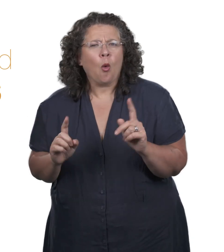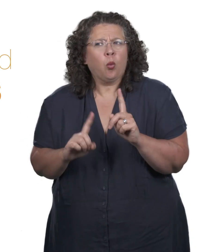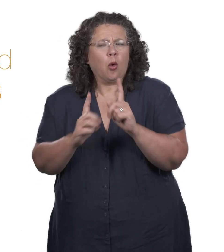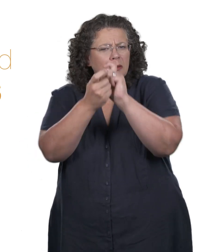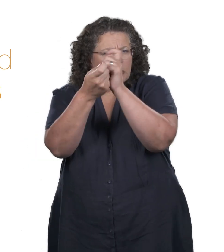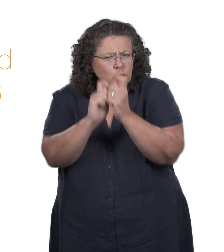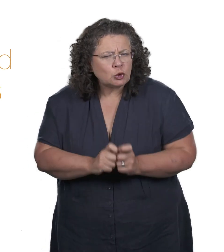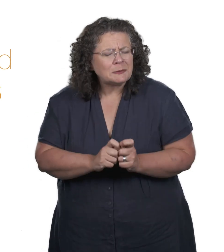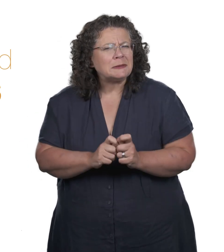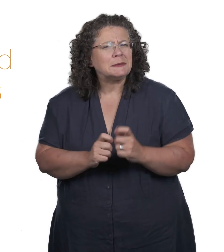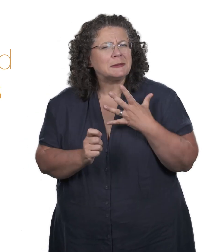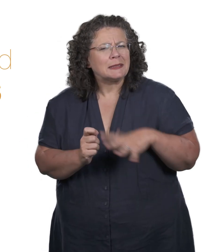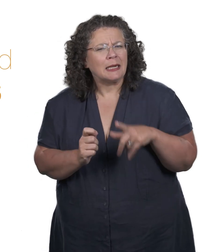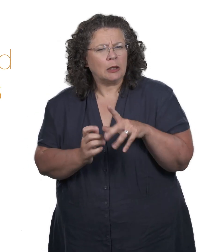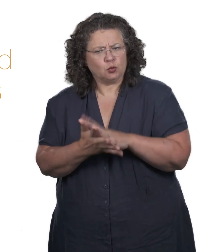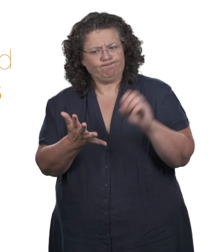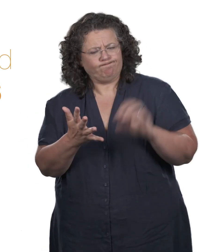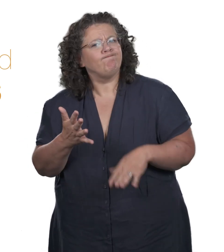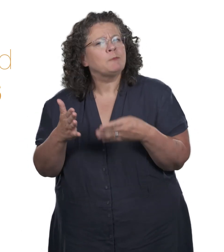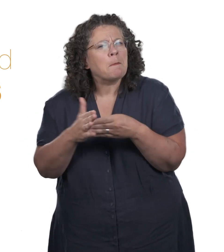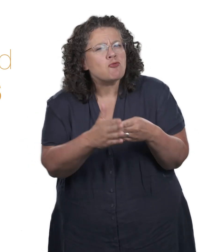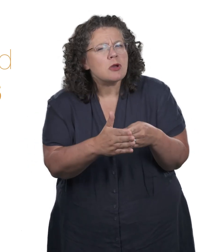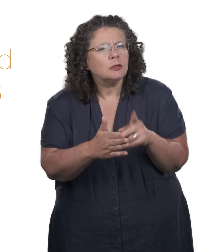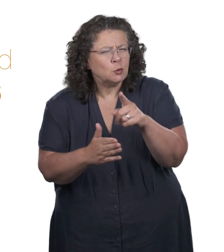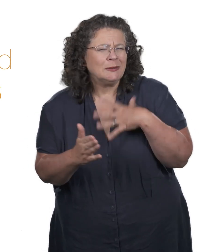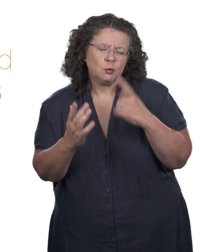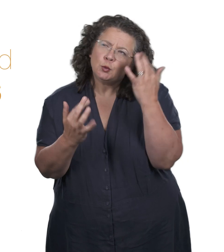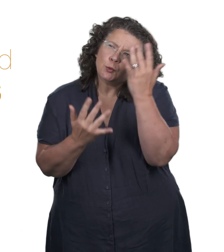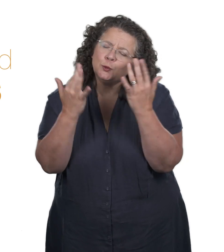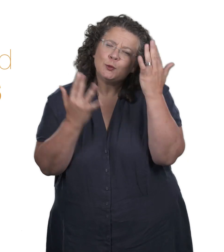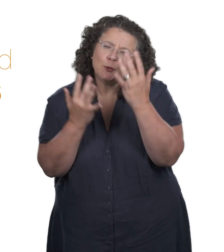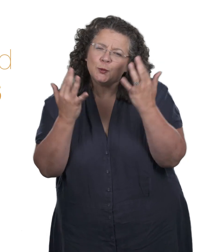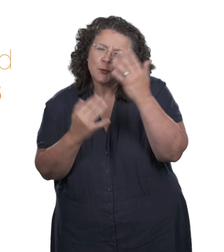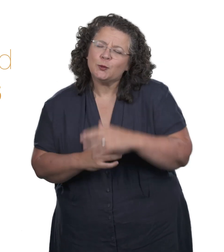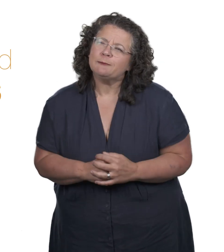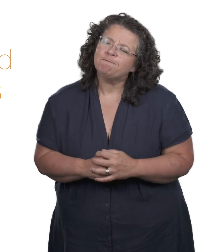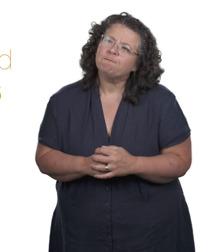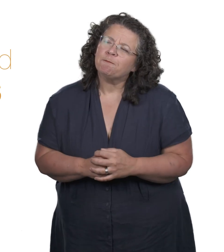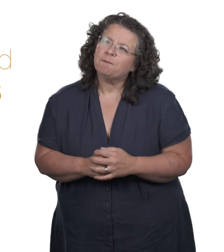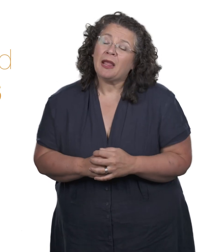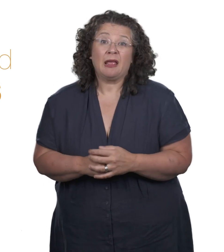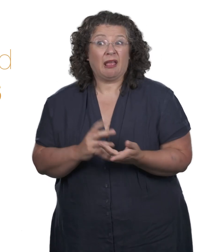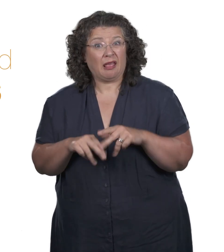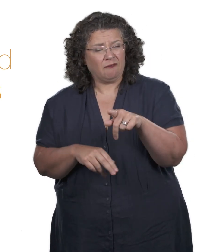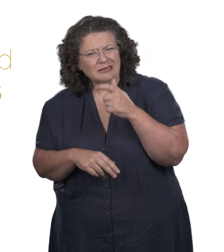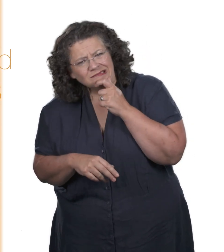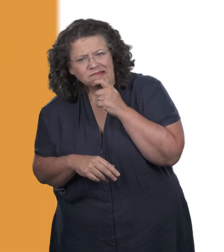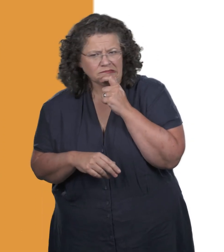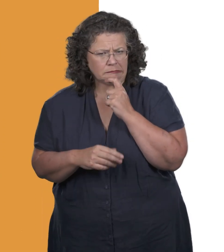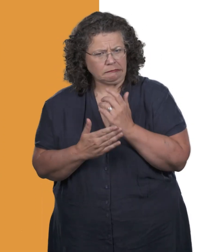activities, and what reasonable adjustments would enable you to overcome those barriers. If you are